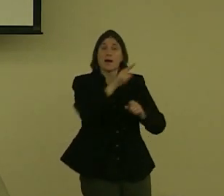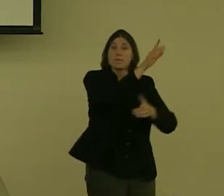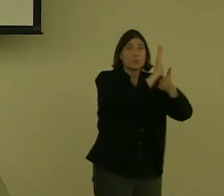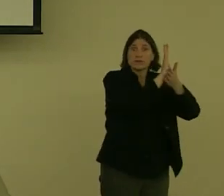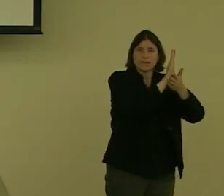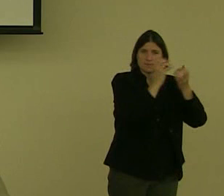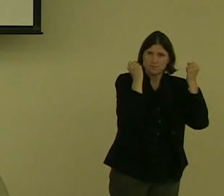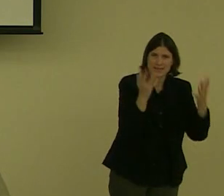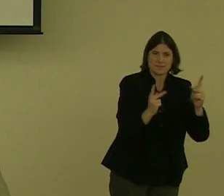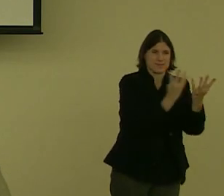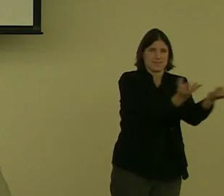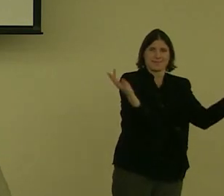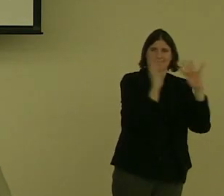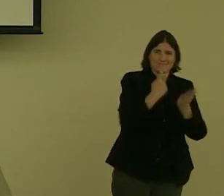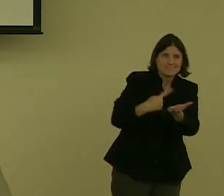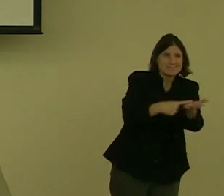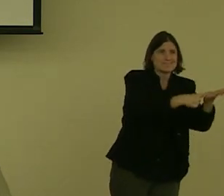Lens. Film.